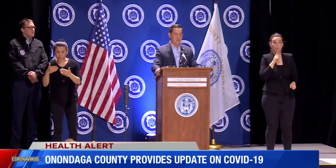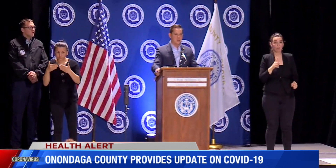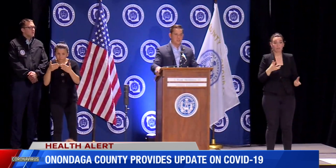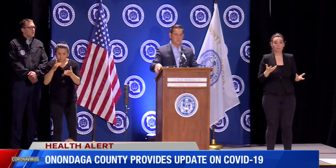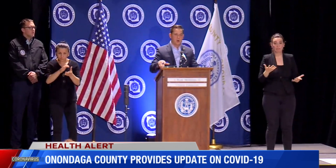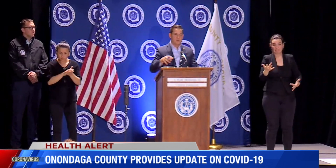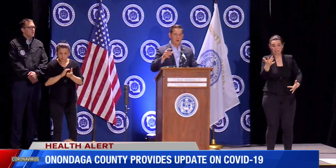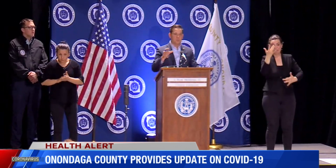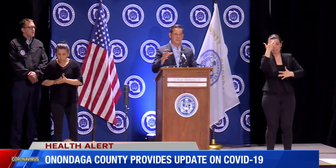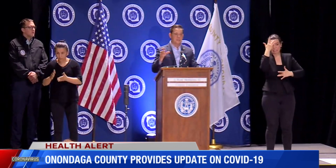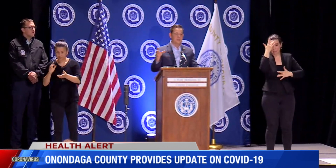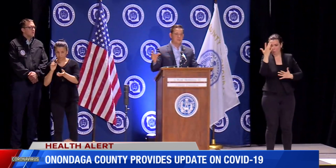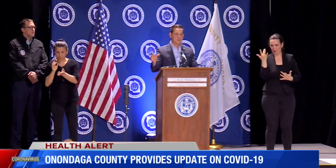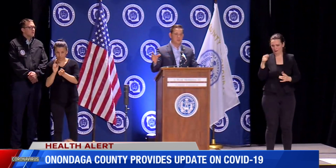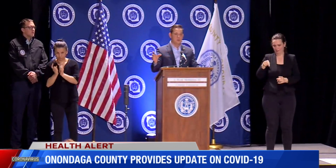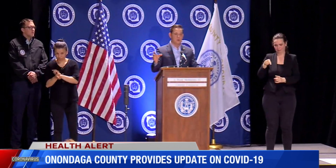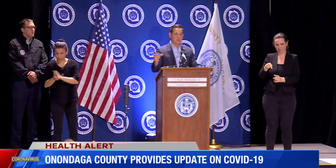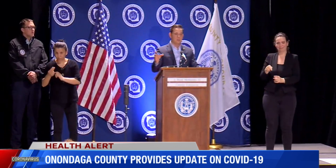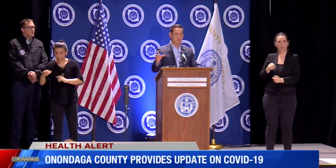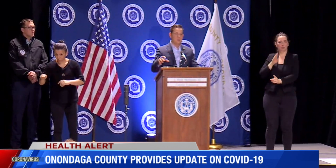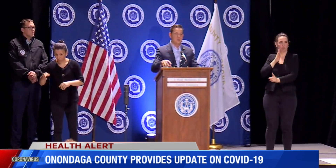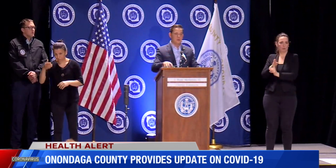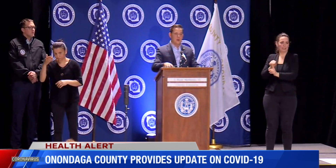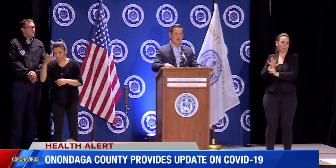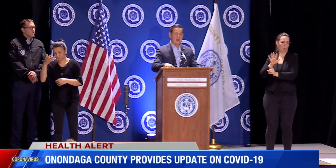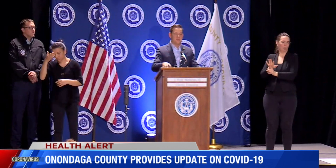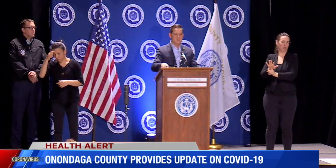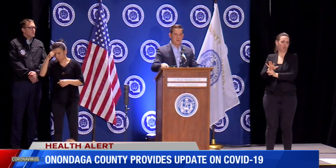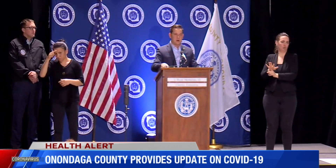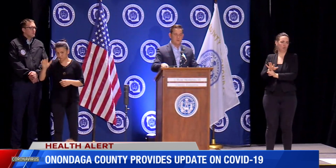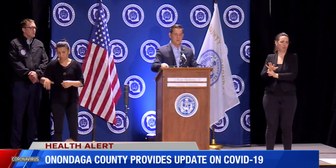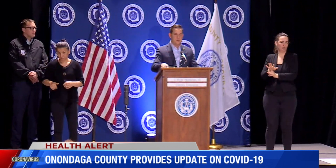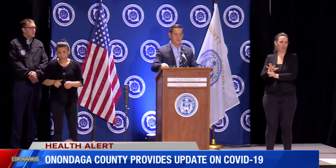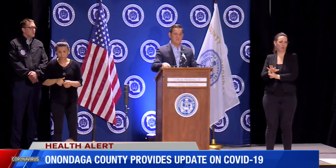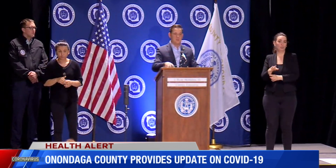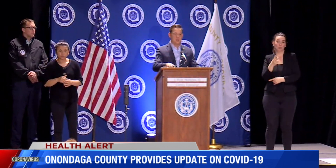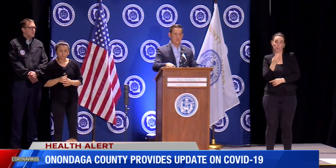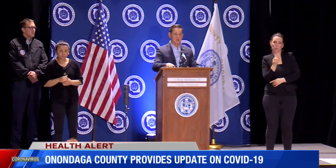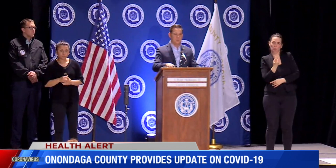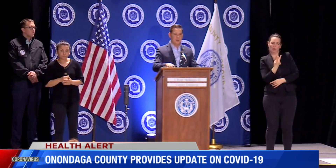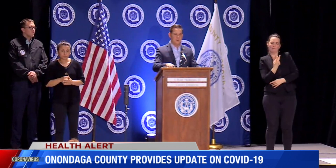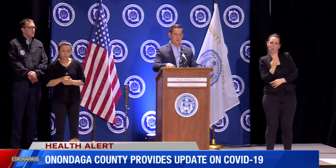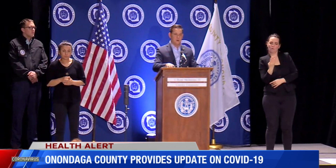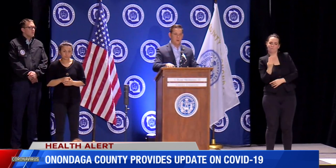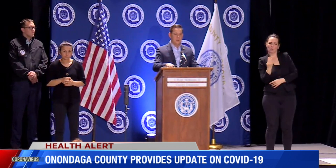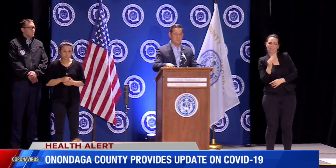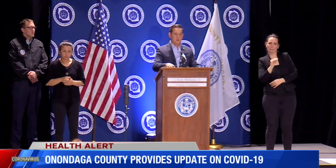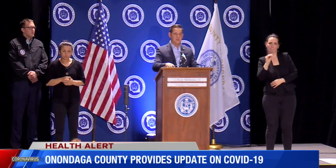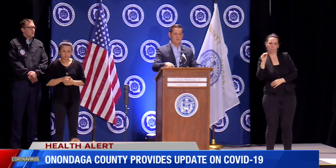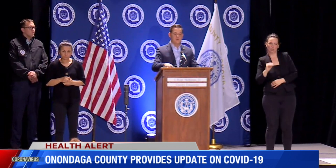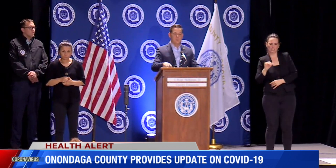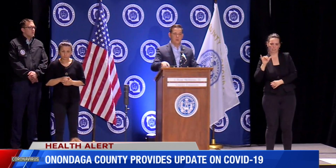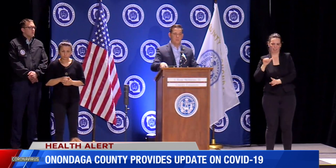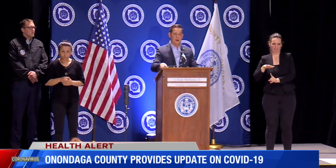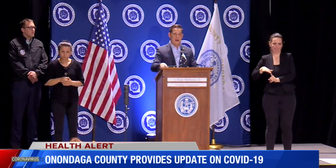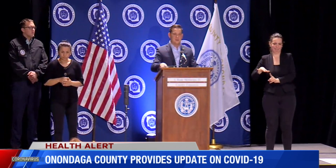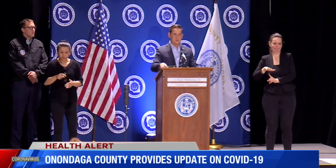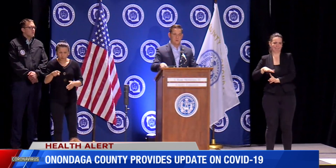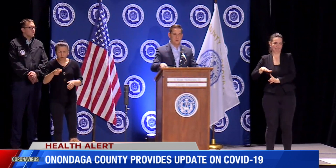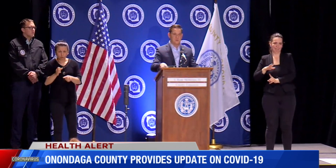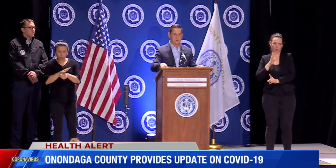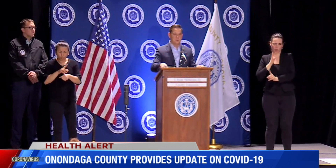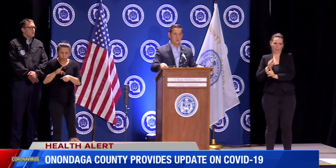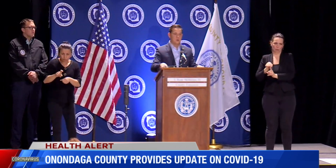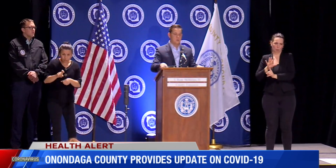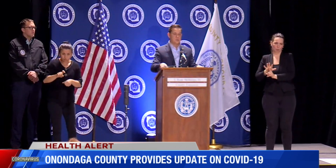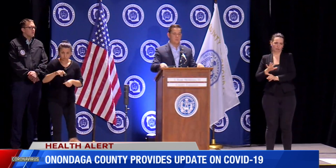part of the challenge. It's part of our plea to the community that we have to starve this. You have to change your behavior, because if you become positive